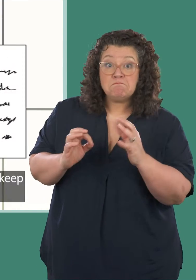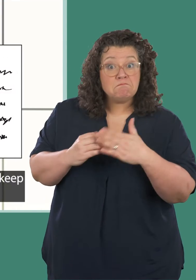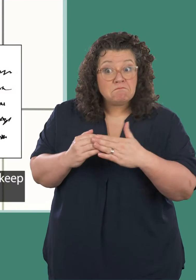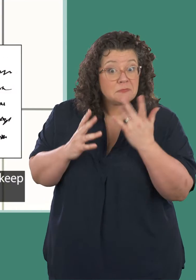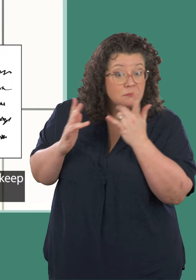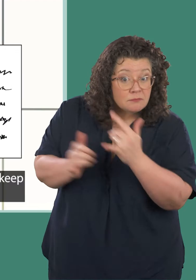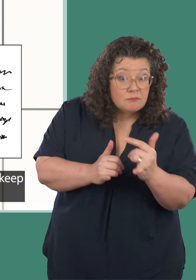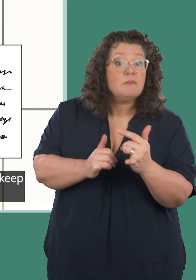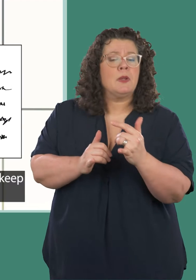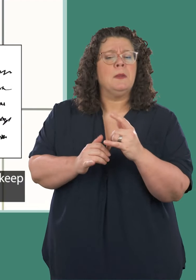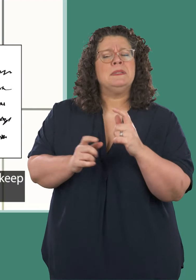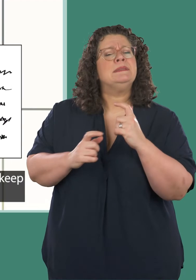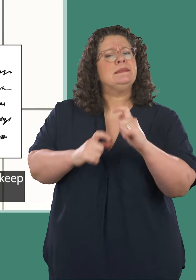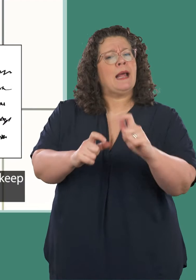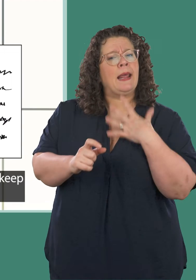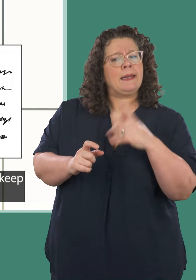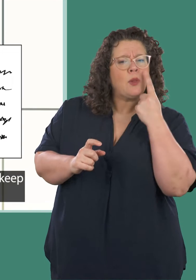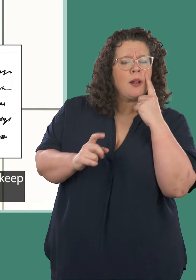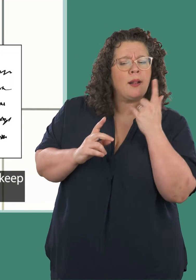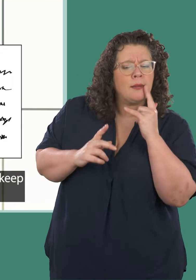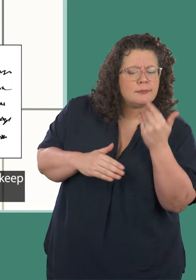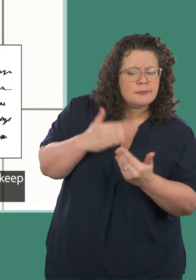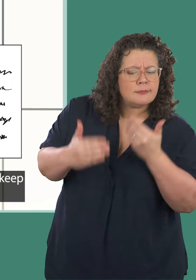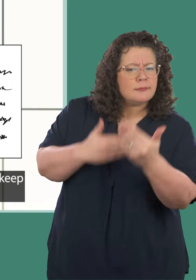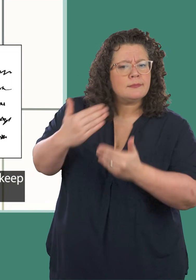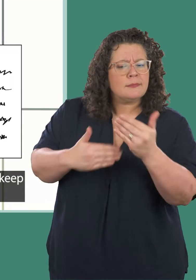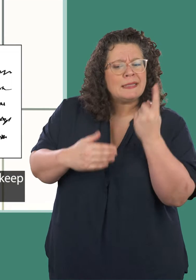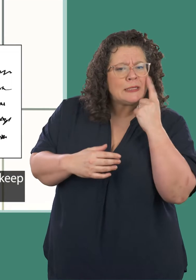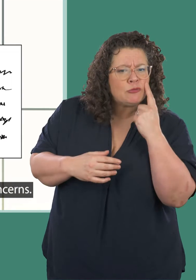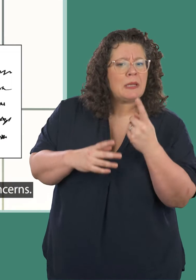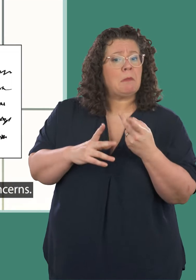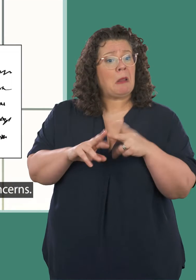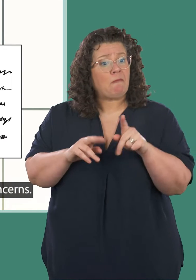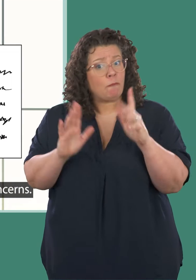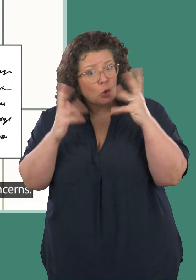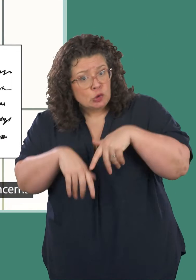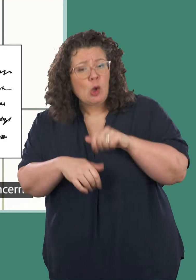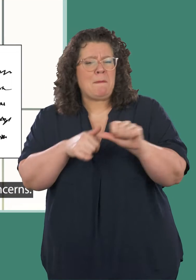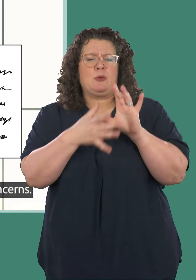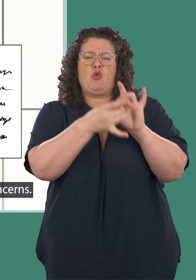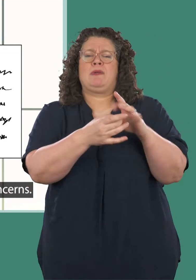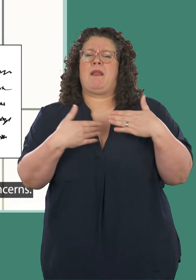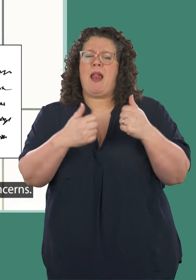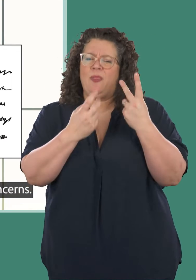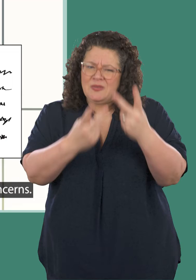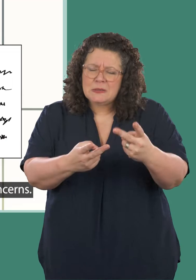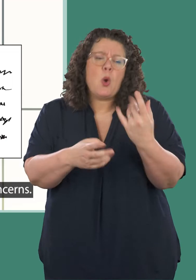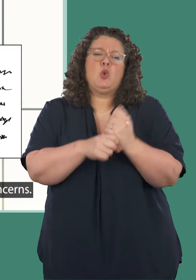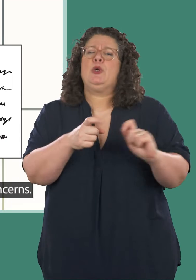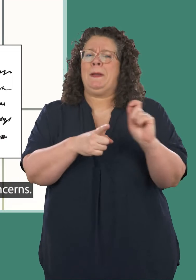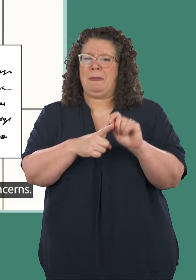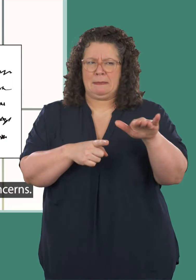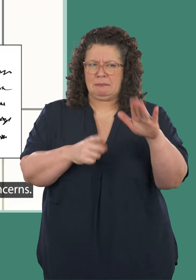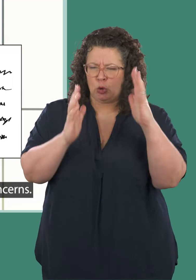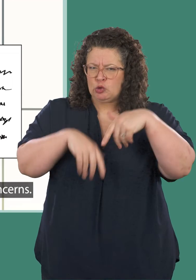If no further screening tests are needed, Nia should keep a check on Dylan's hearing and contact her health visitor or GP if she has